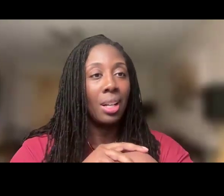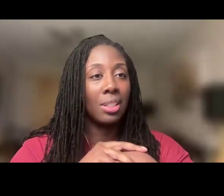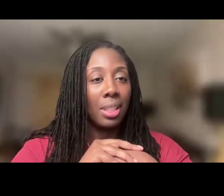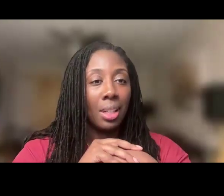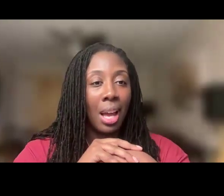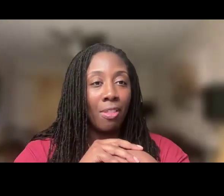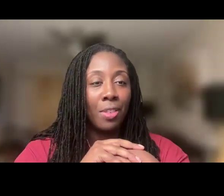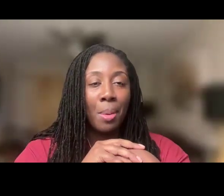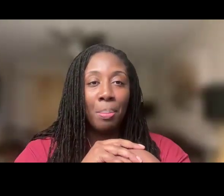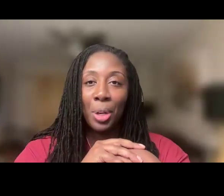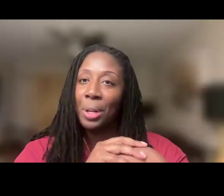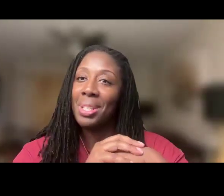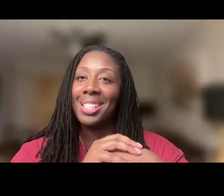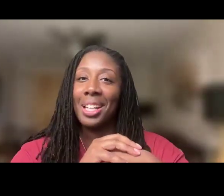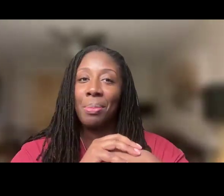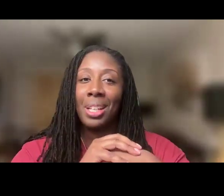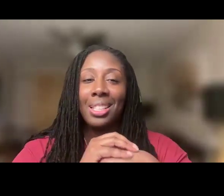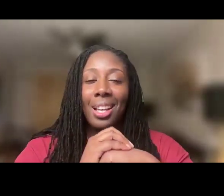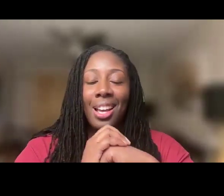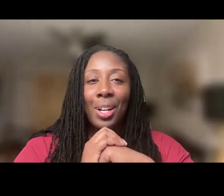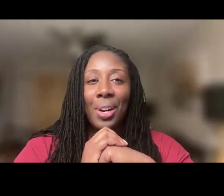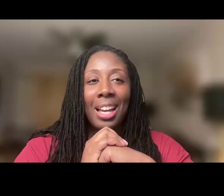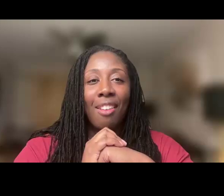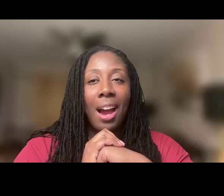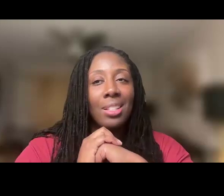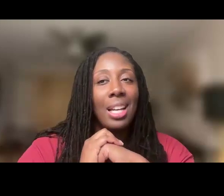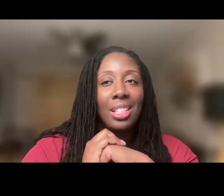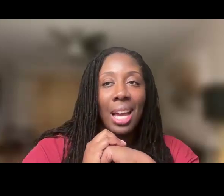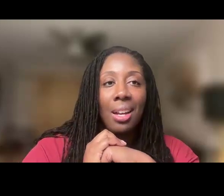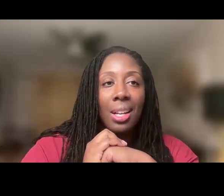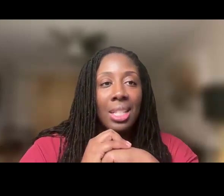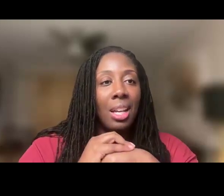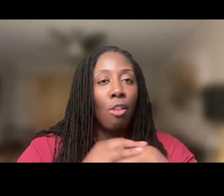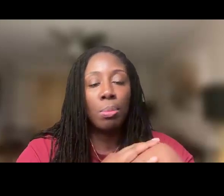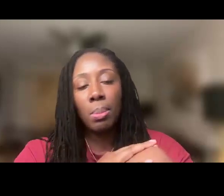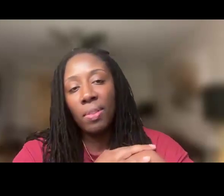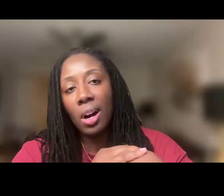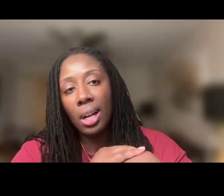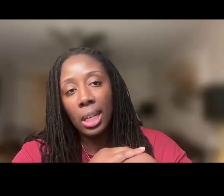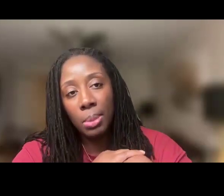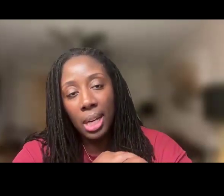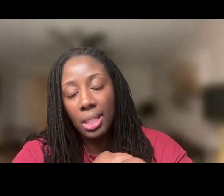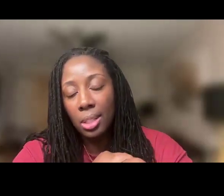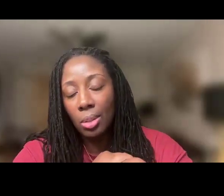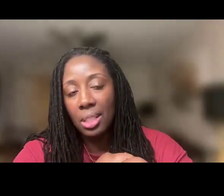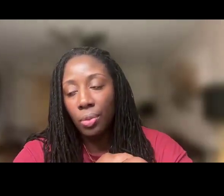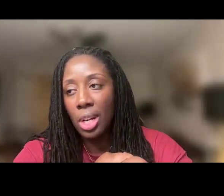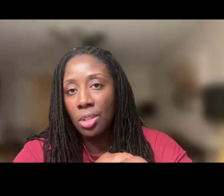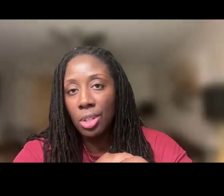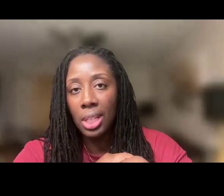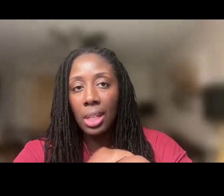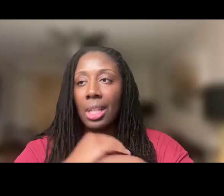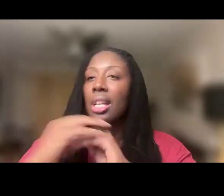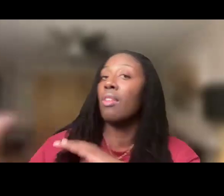$5 million and have blown their business up. And it's a great kind of fireside chat to hear from some of our alumni. So yes,